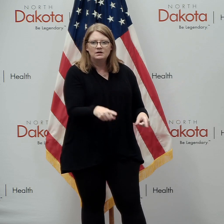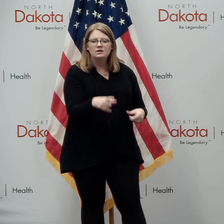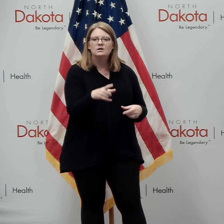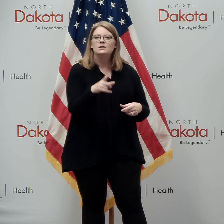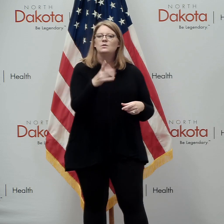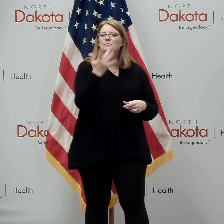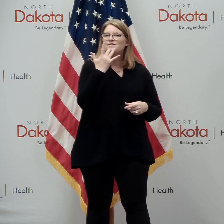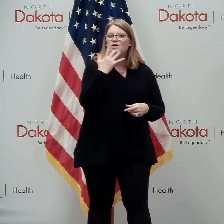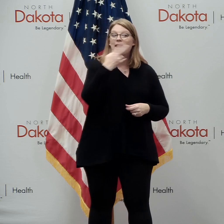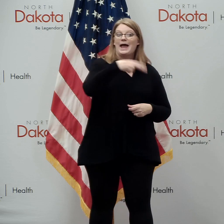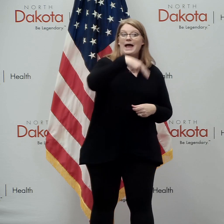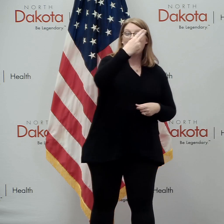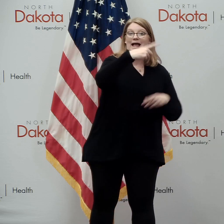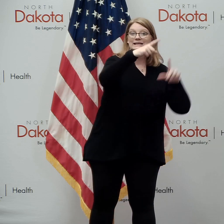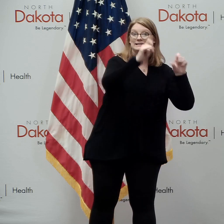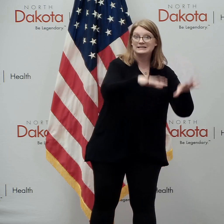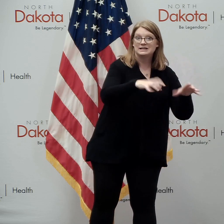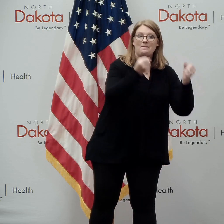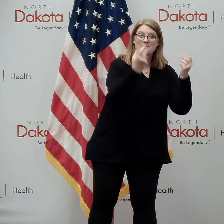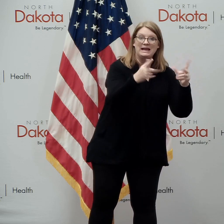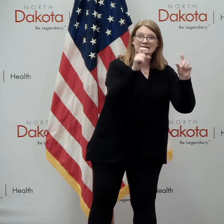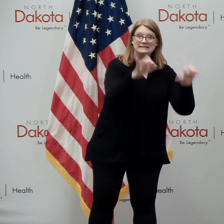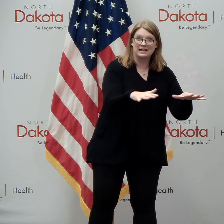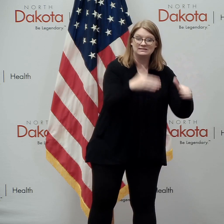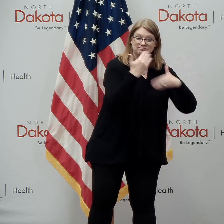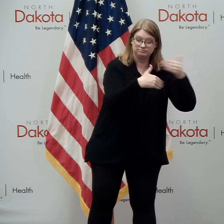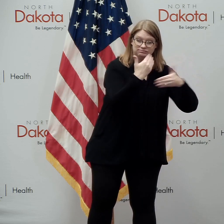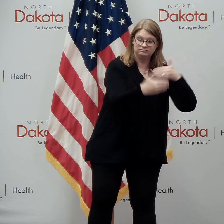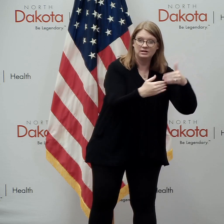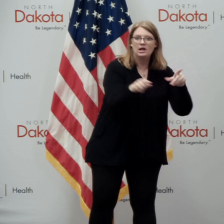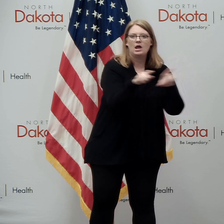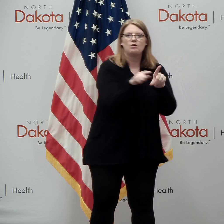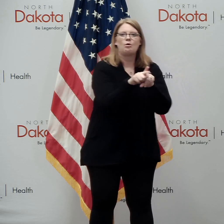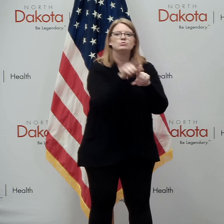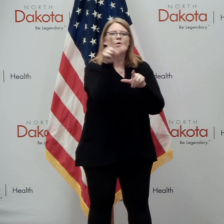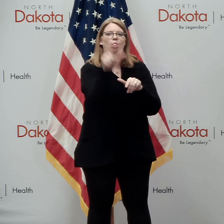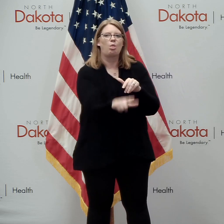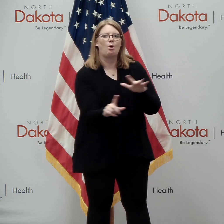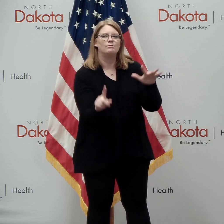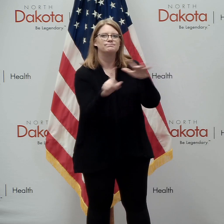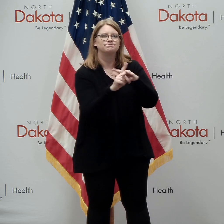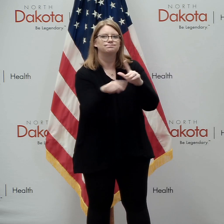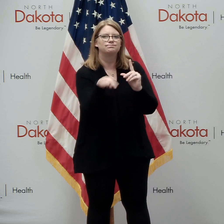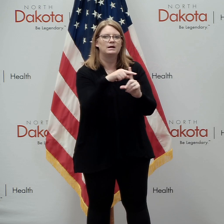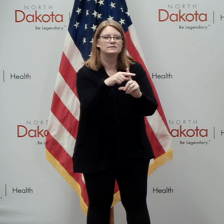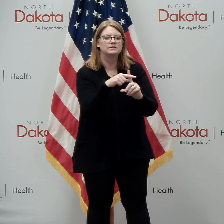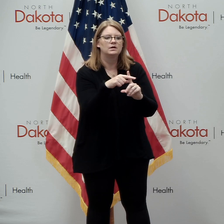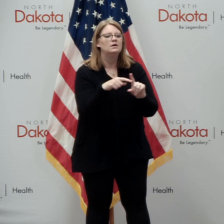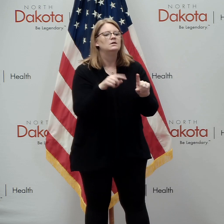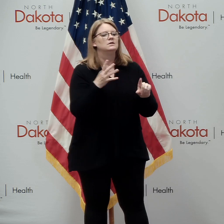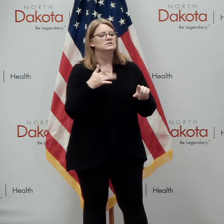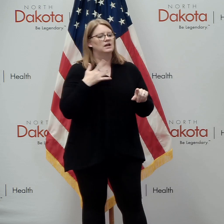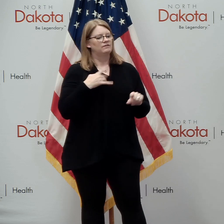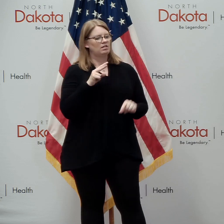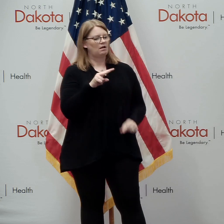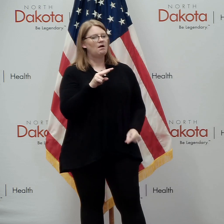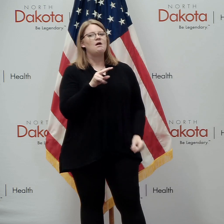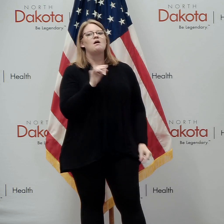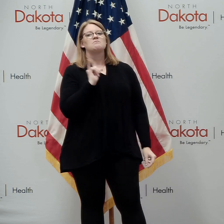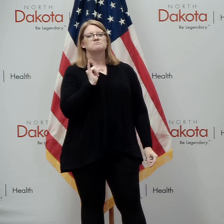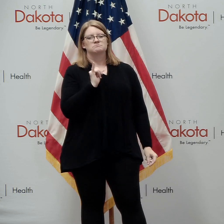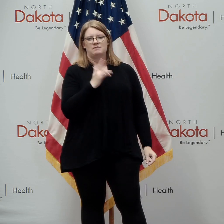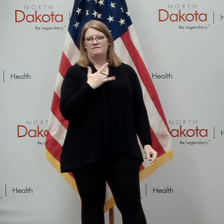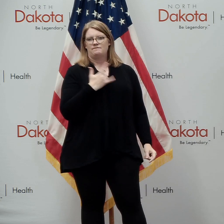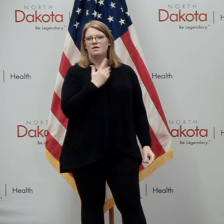with low % positive rate. That would put you in the spot where you would have a great deal of confidence with a high amount of testing and